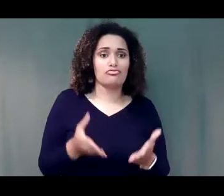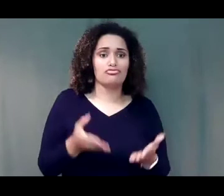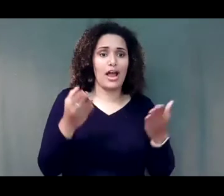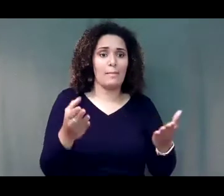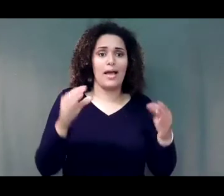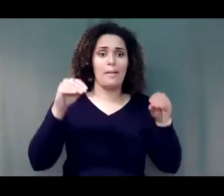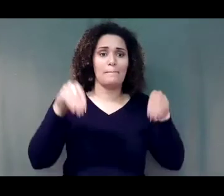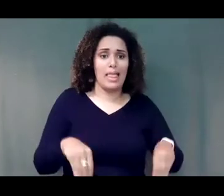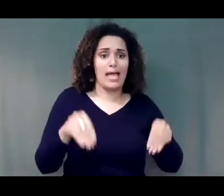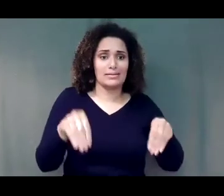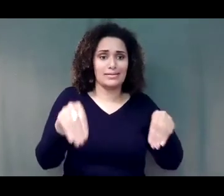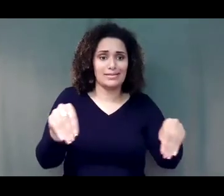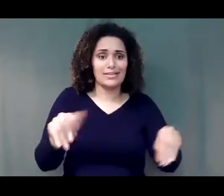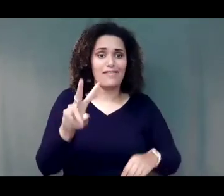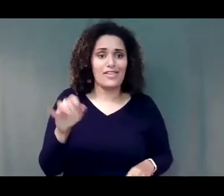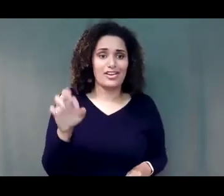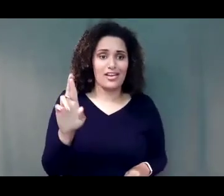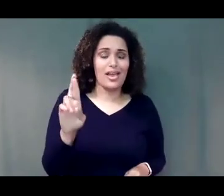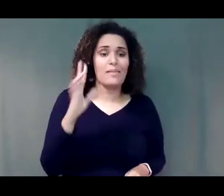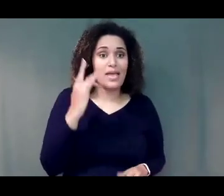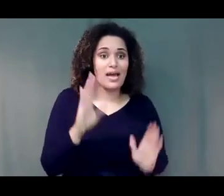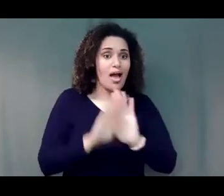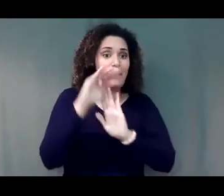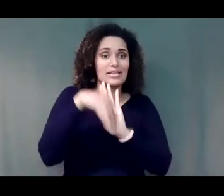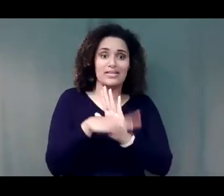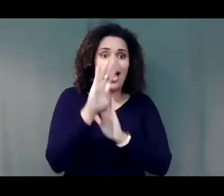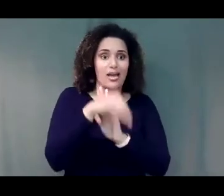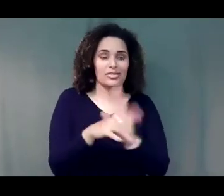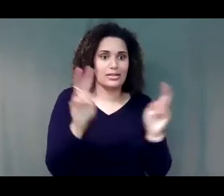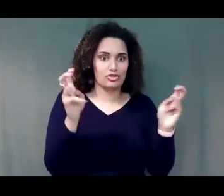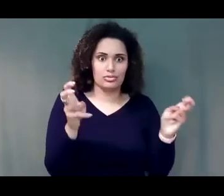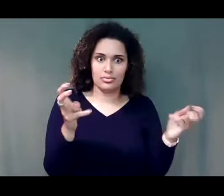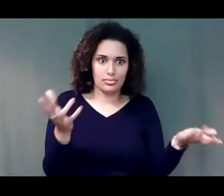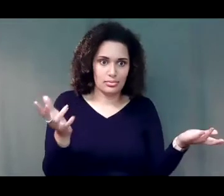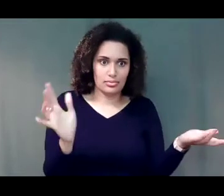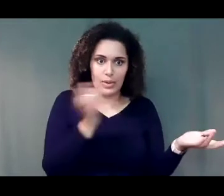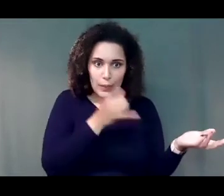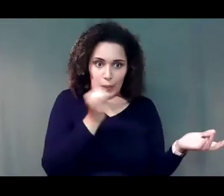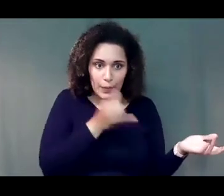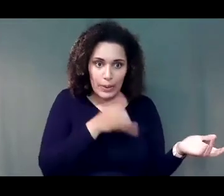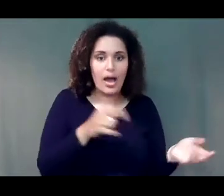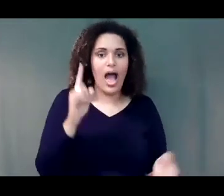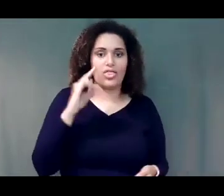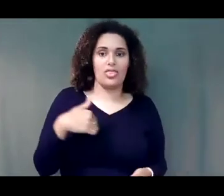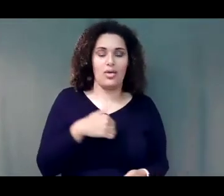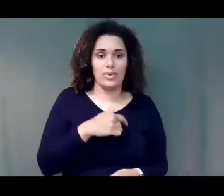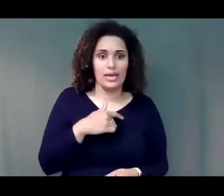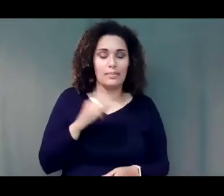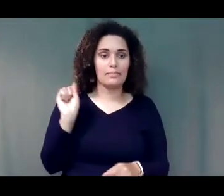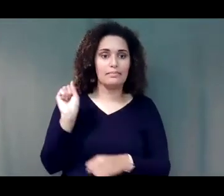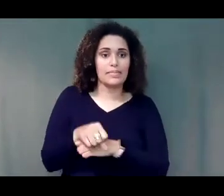plant Viognier, because this up and down problem is so bad. I thought we had beaten it actually at Black Ankle. We went